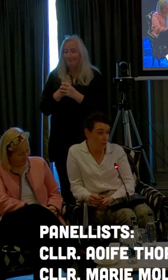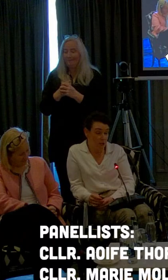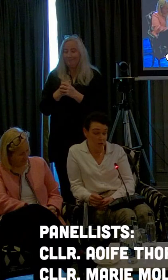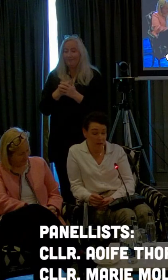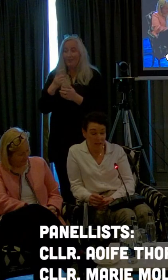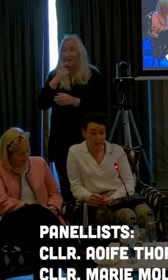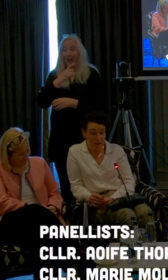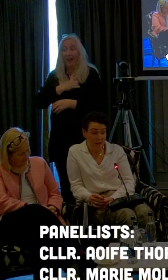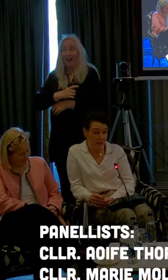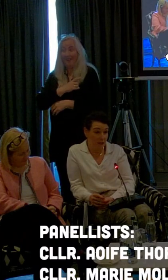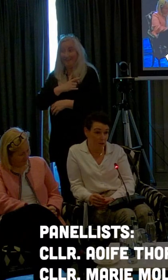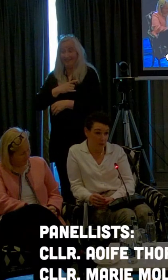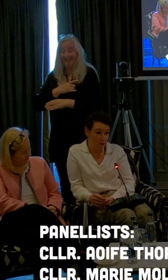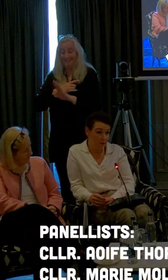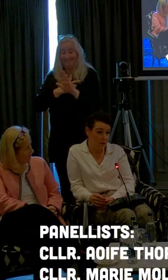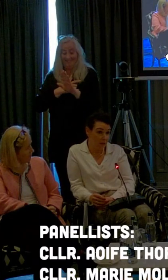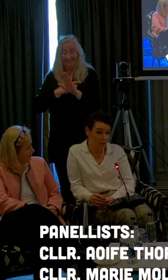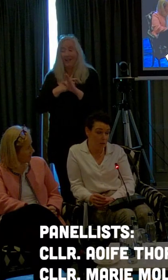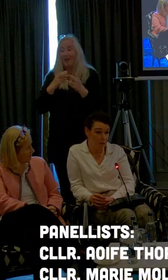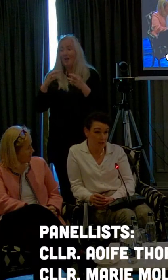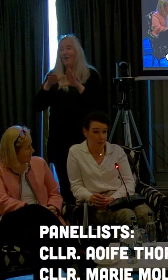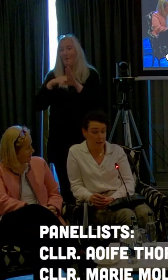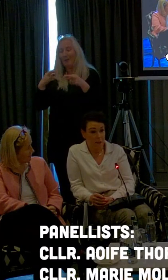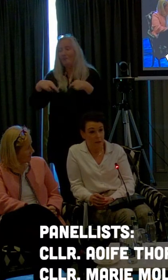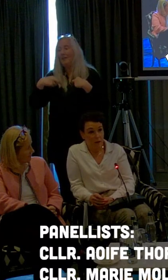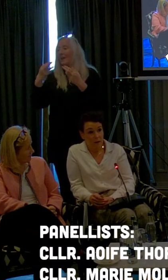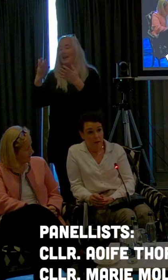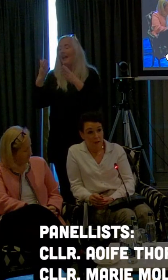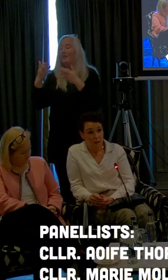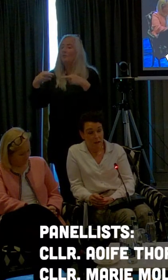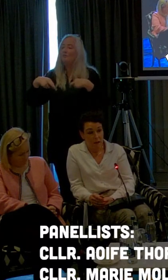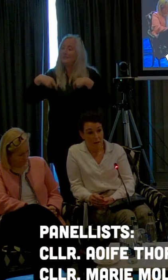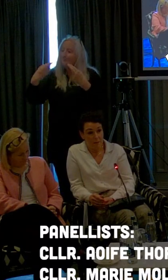honestly, now I'm not just saying this, is like respectful engagement.